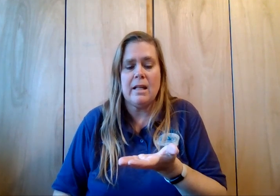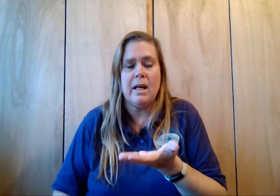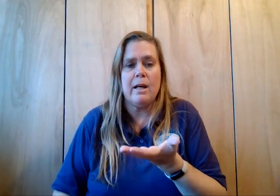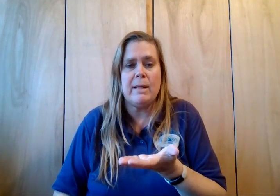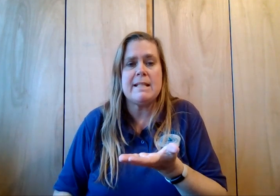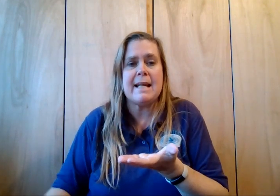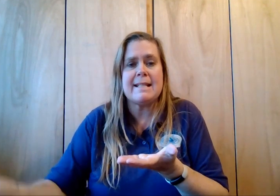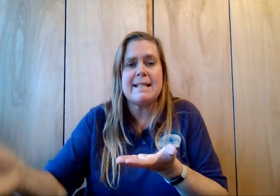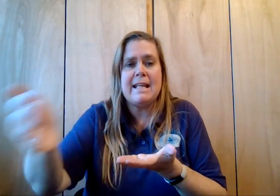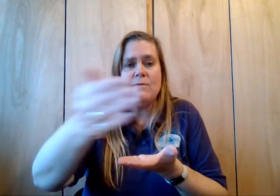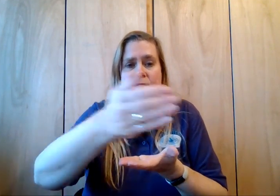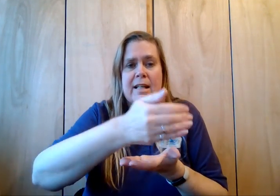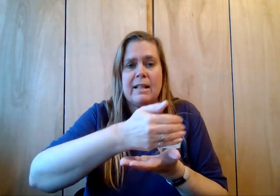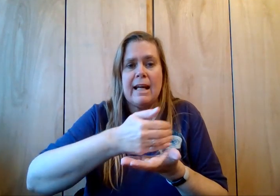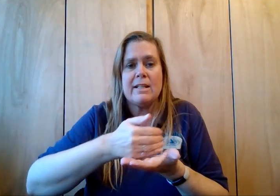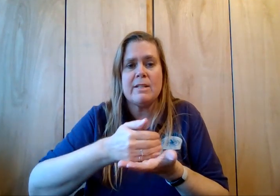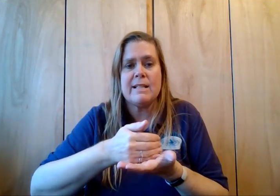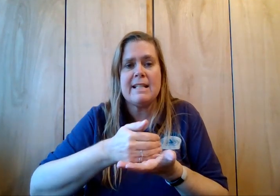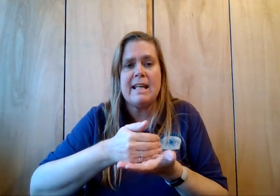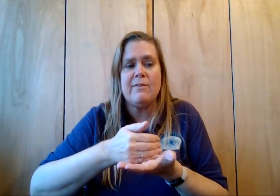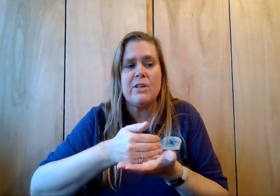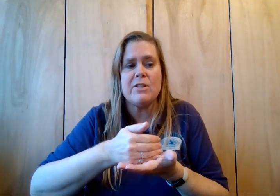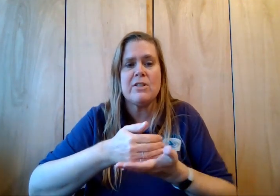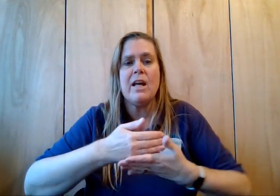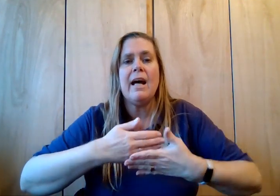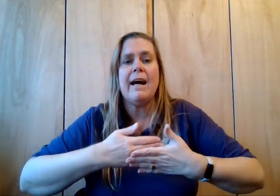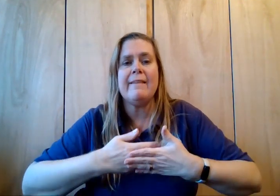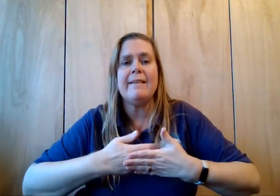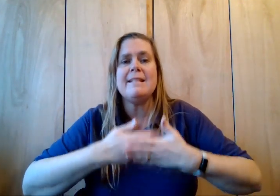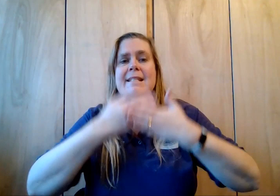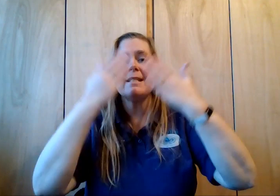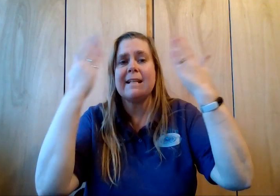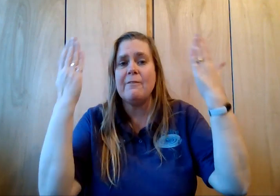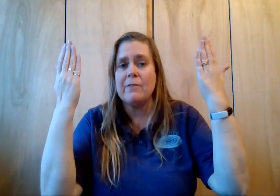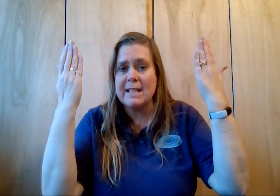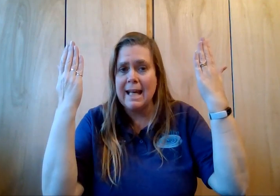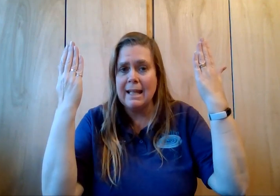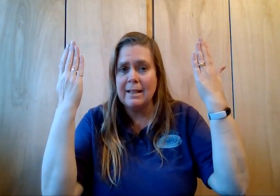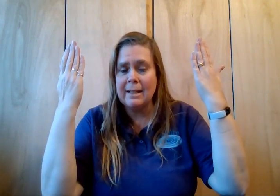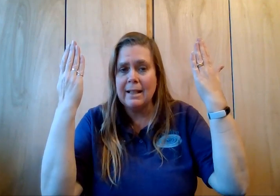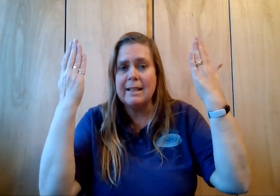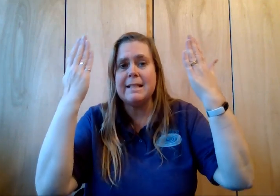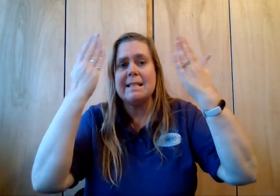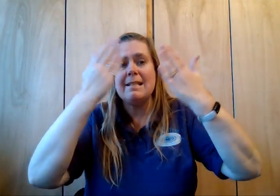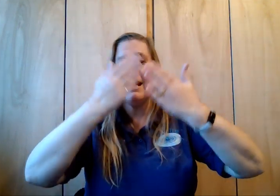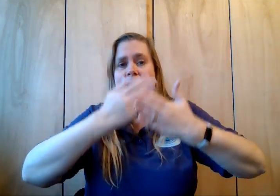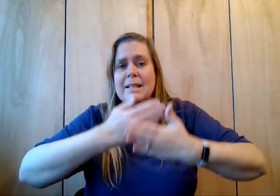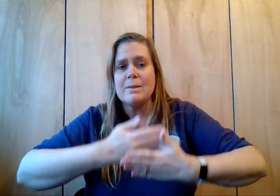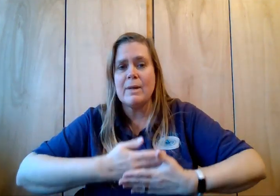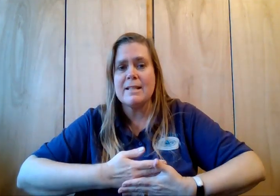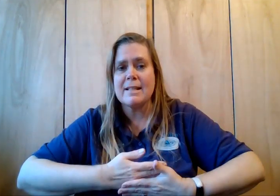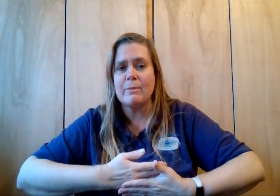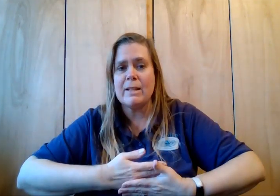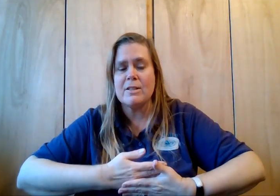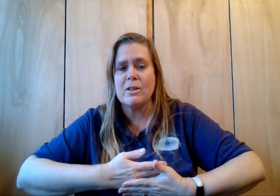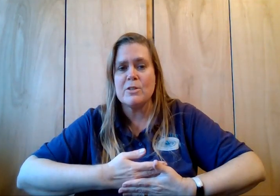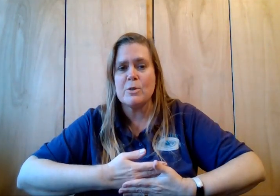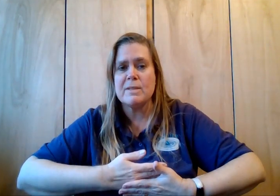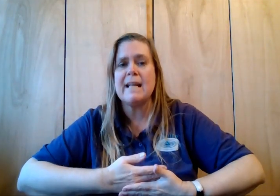it's that save sign again. So it's Saviour's, and then this is the sign for day. This is night, where the darkness comes down. This